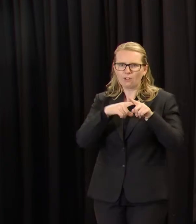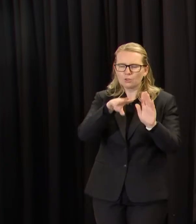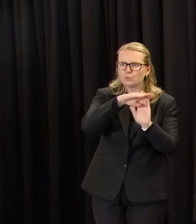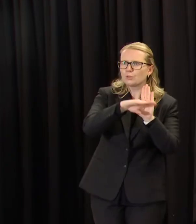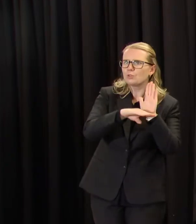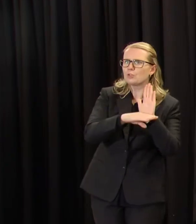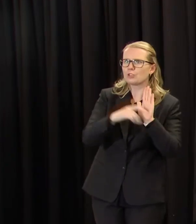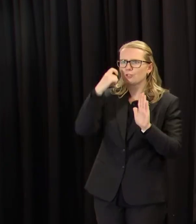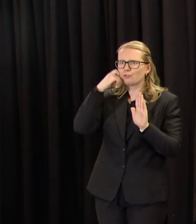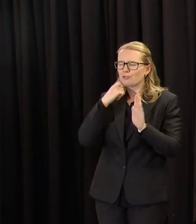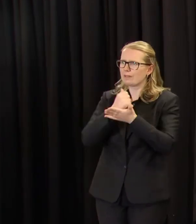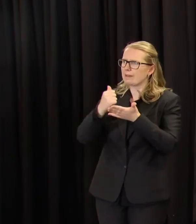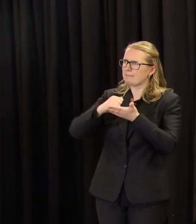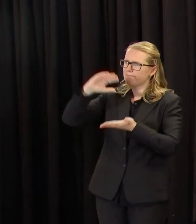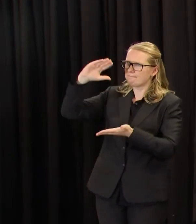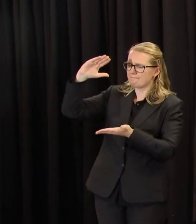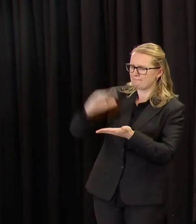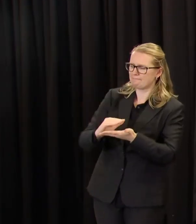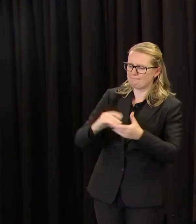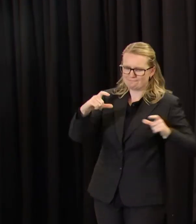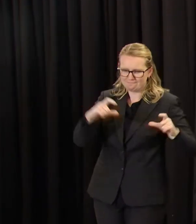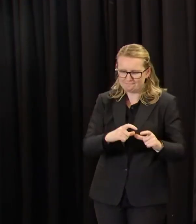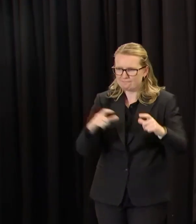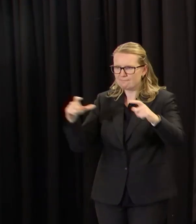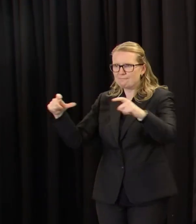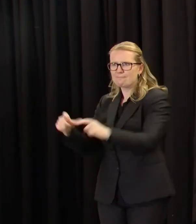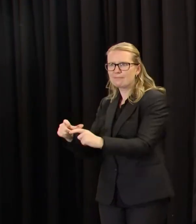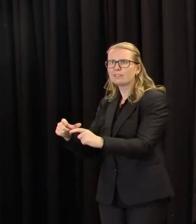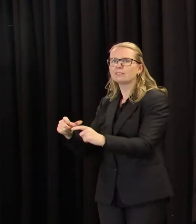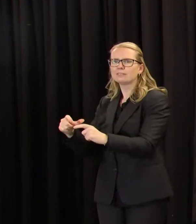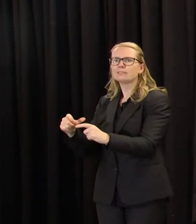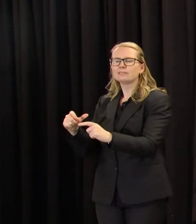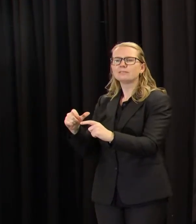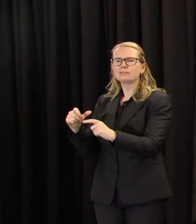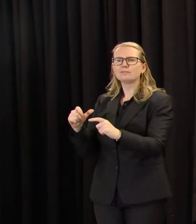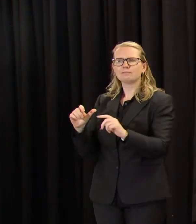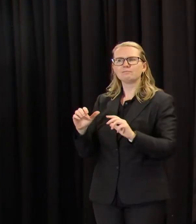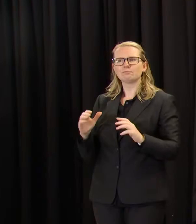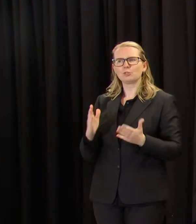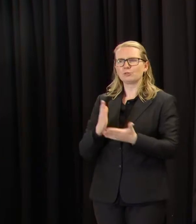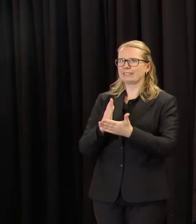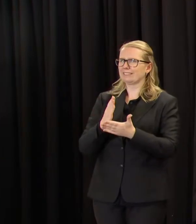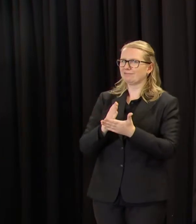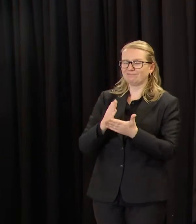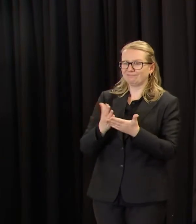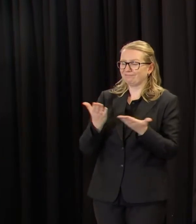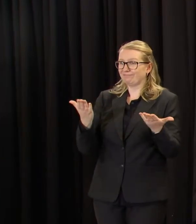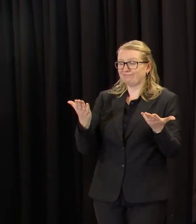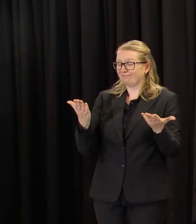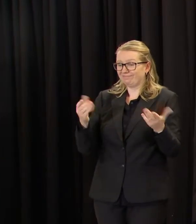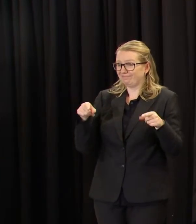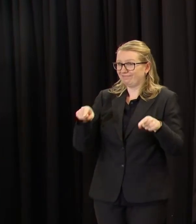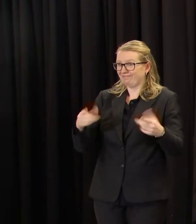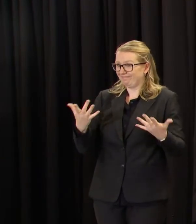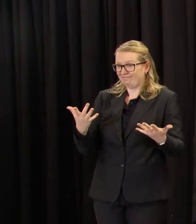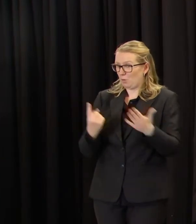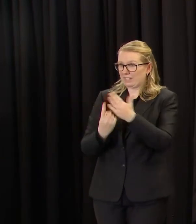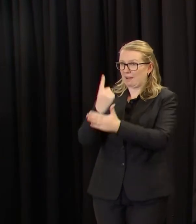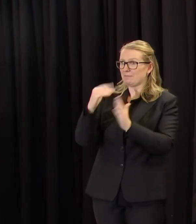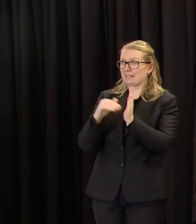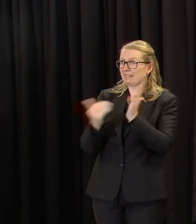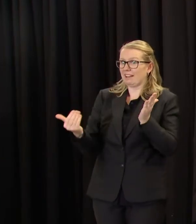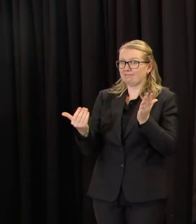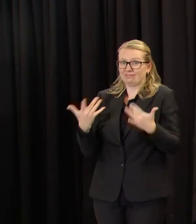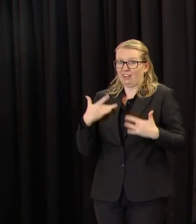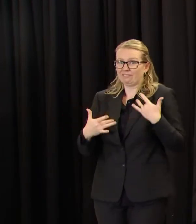down. Not from ideology, not from some theory, but just from the practical reality that if you opened up